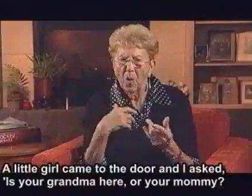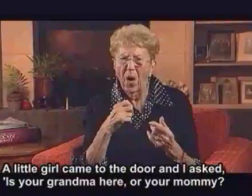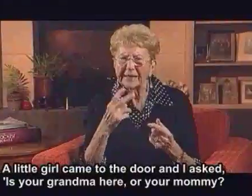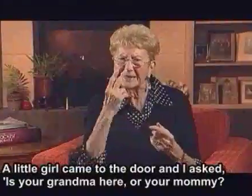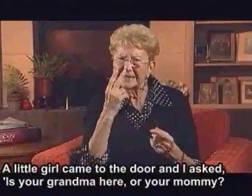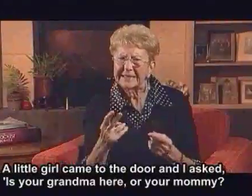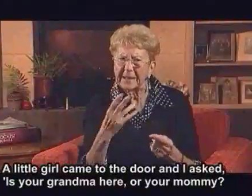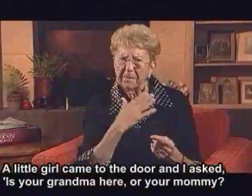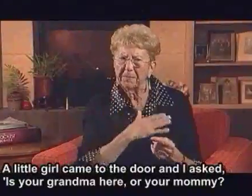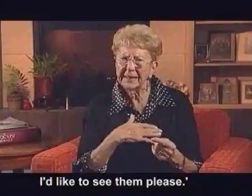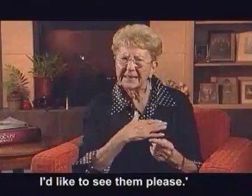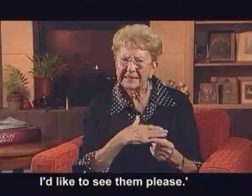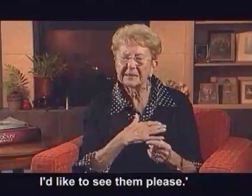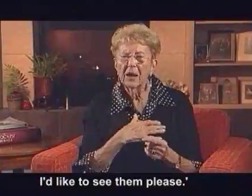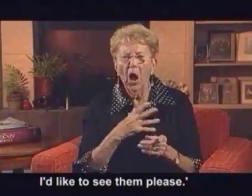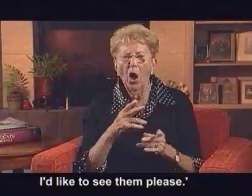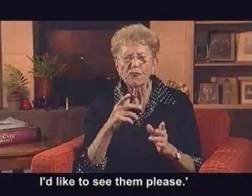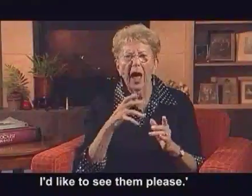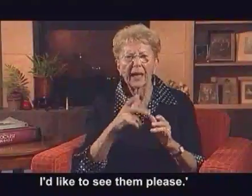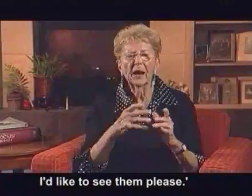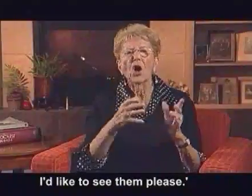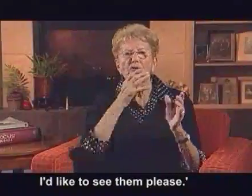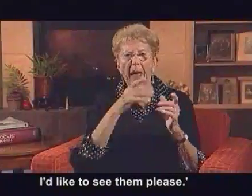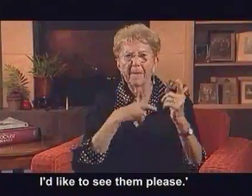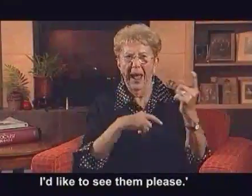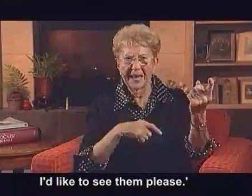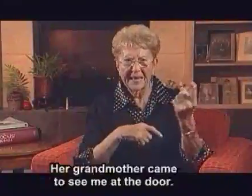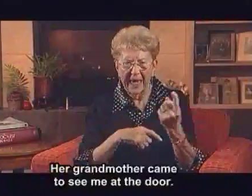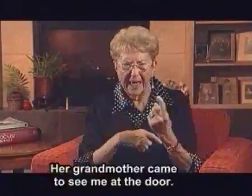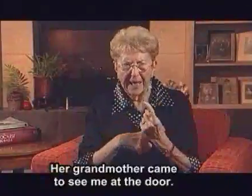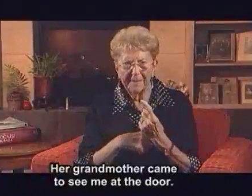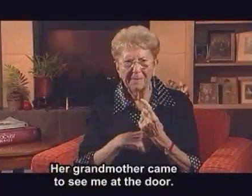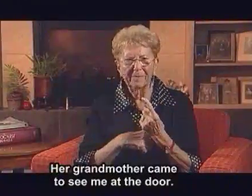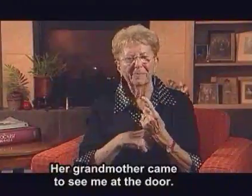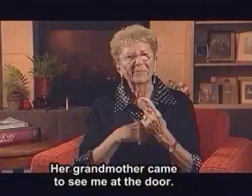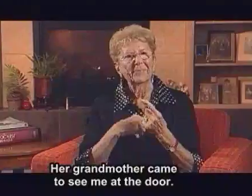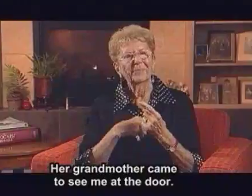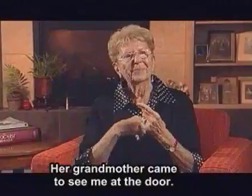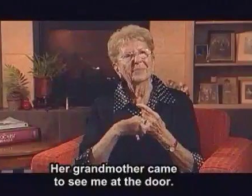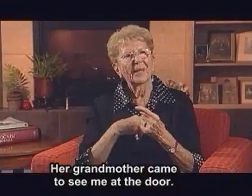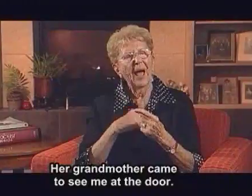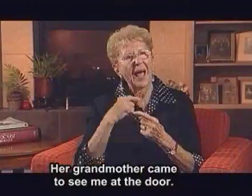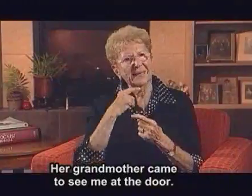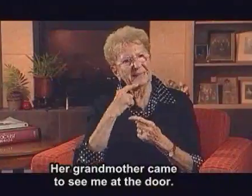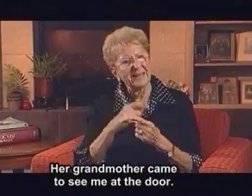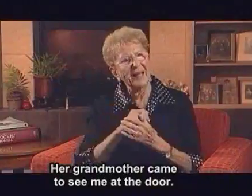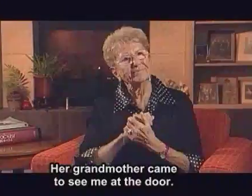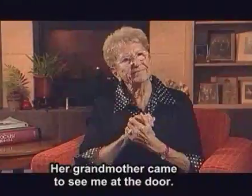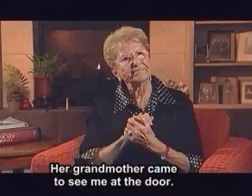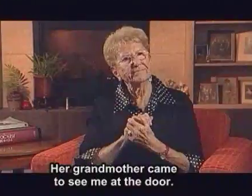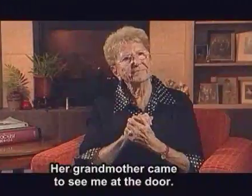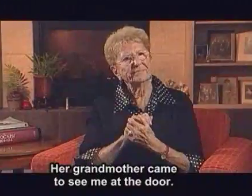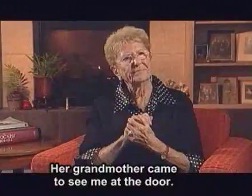grandma here or your mommy? I'd like to see them, please." Her grandmother came to see me at the door,